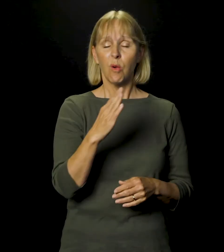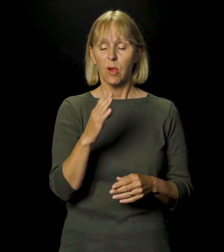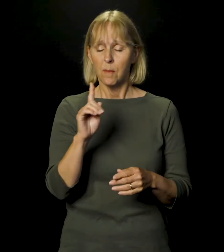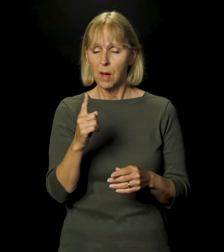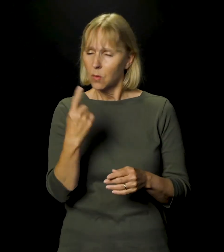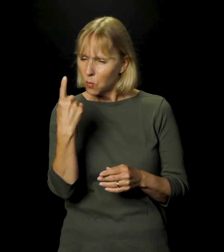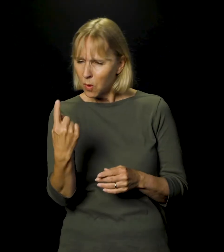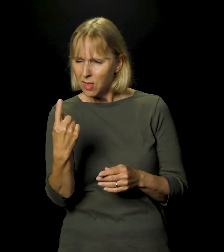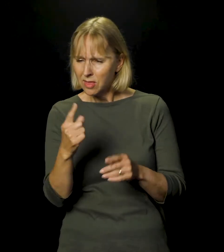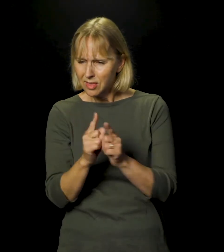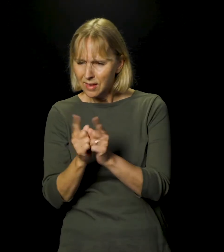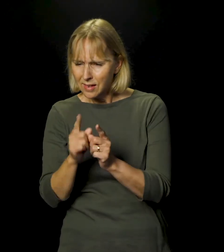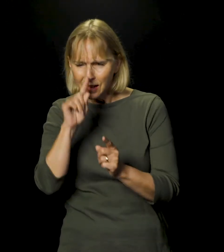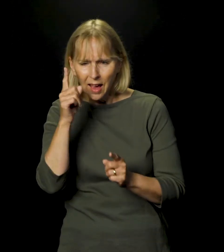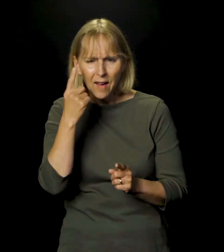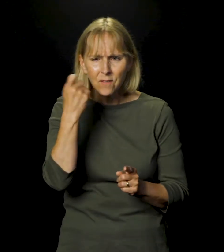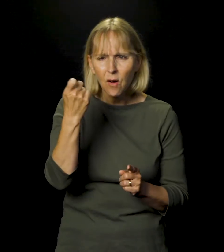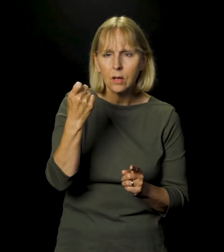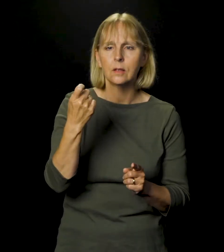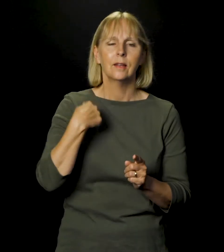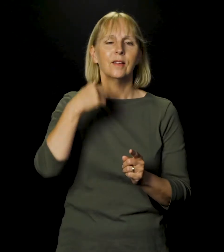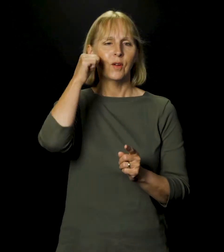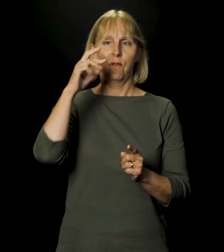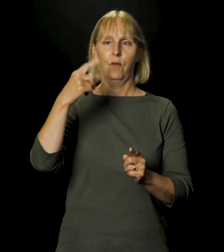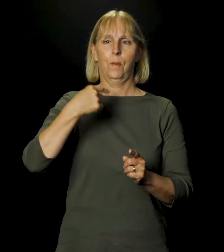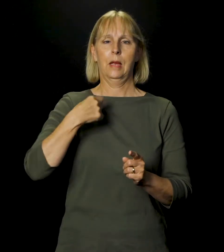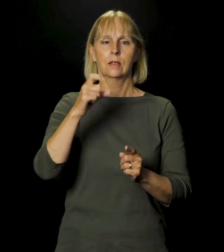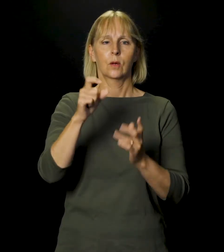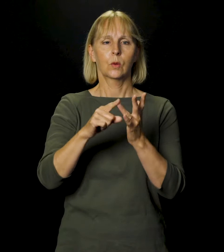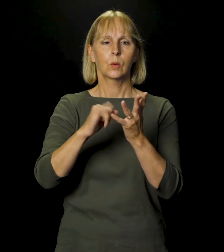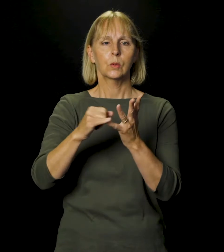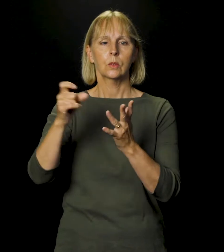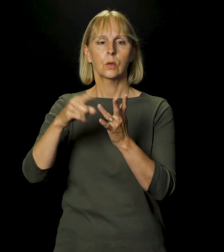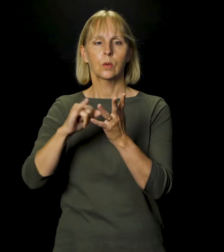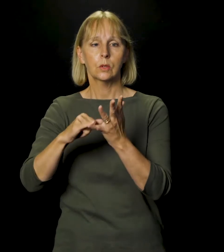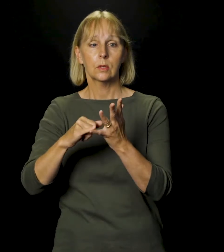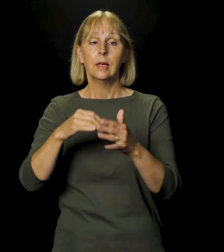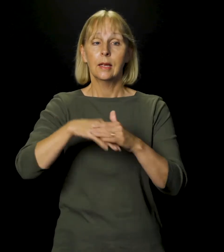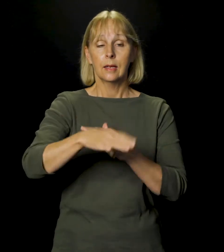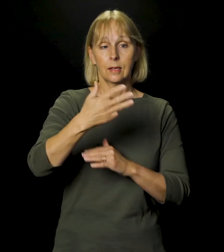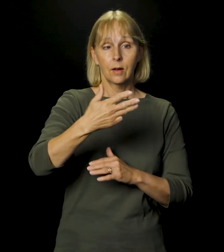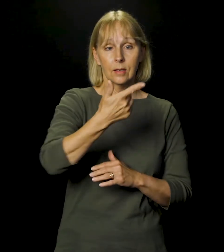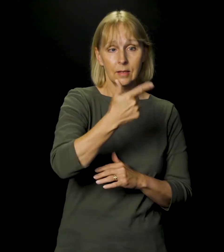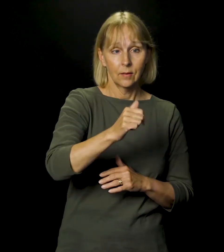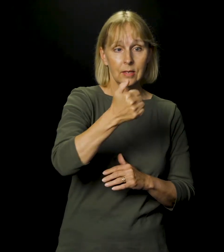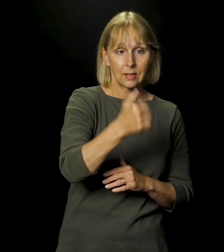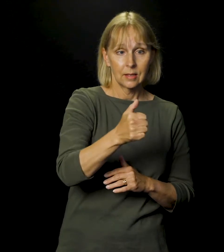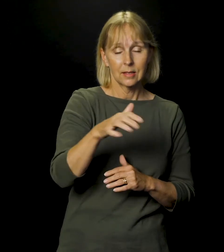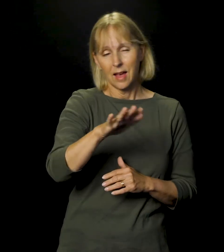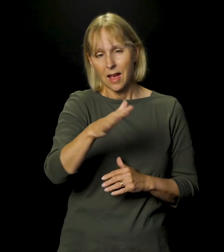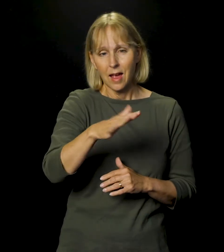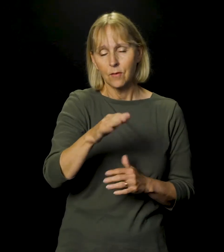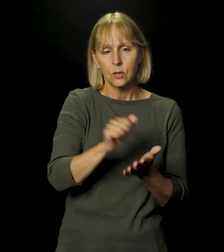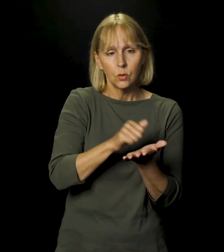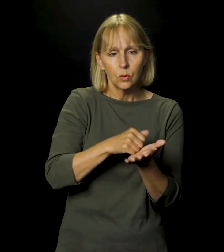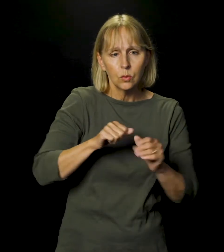couscous every time. Couscous, I don't know where to find it. Anyway, how's this? It'll be on your screen. In 1976, the average supermarket